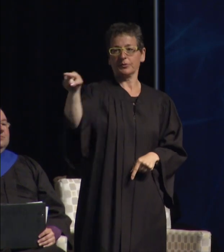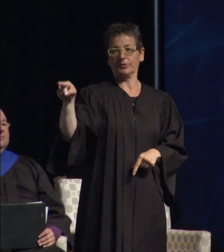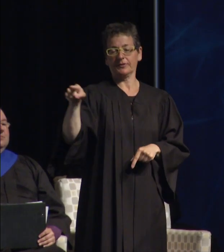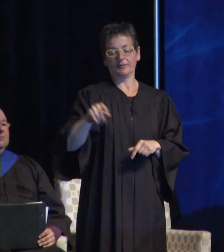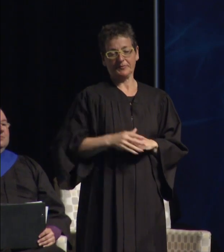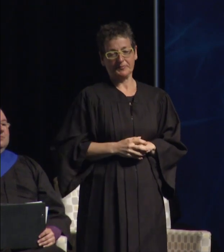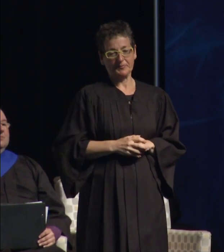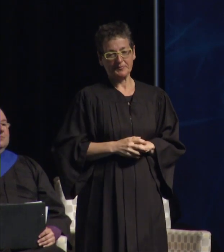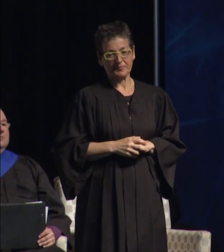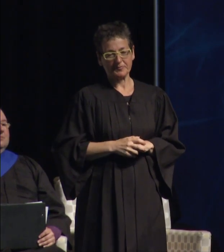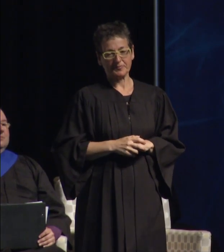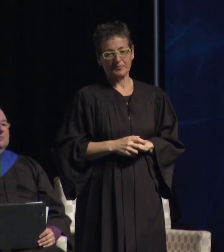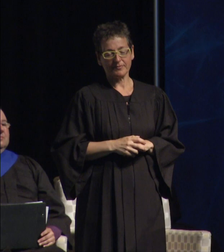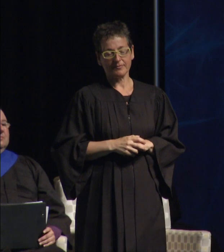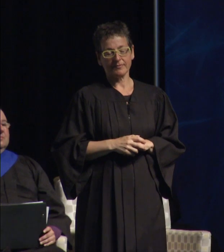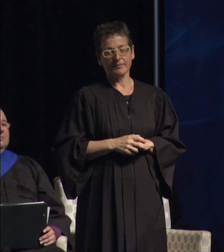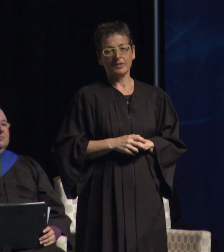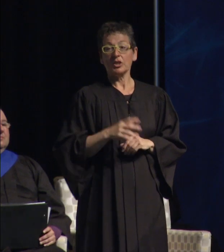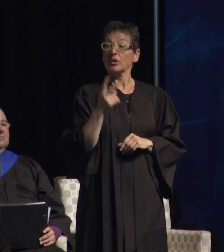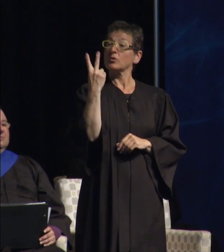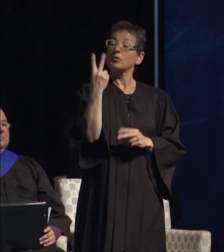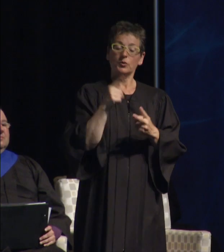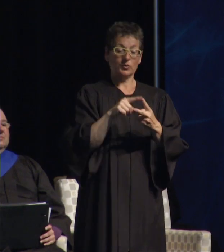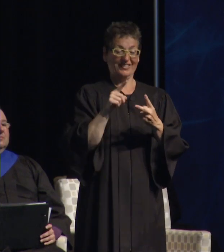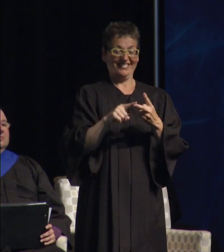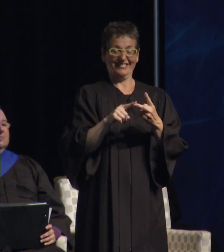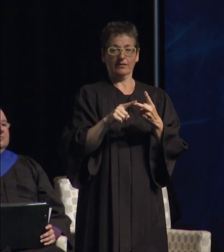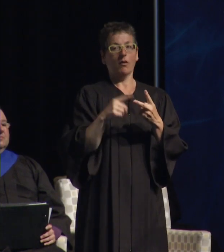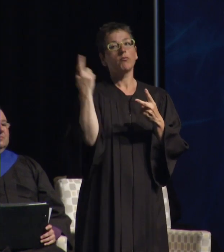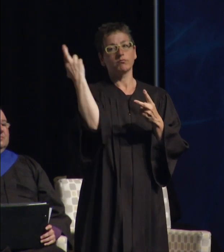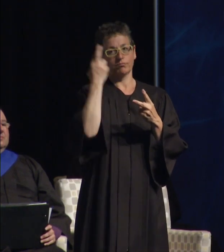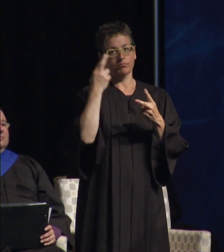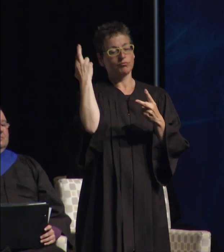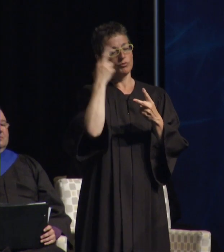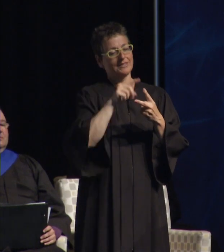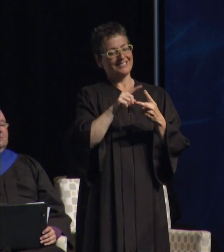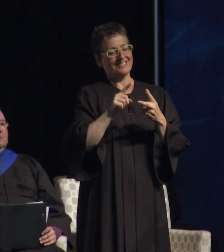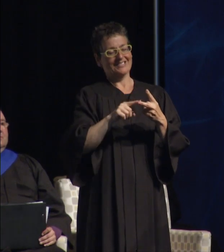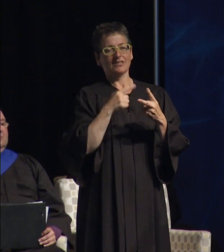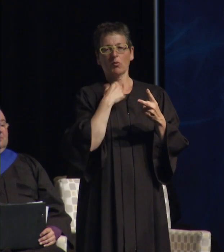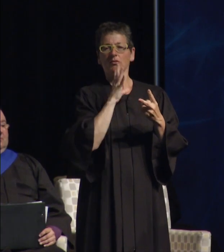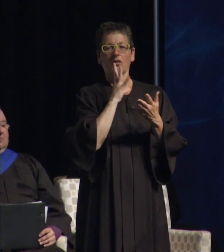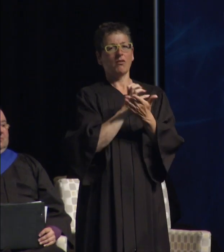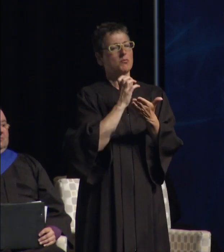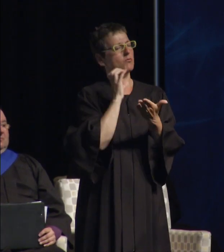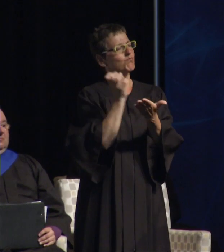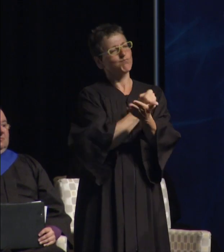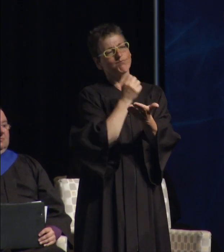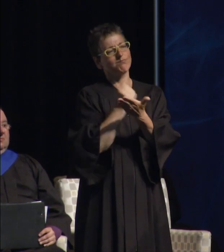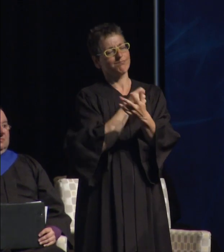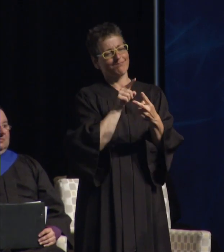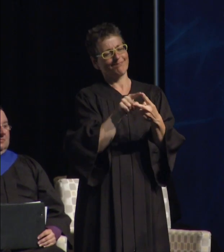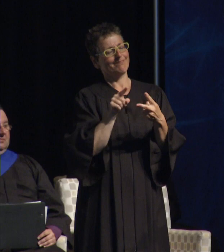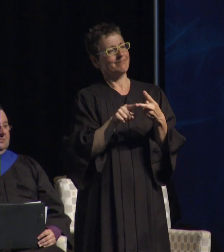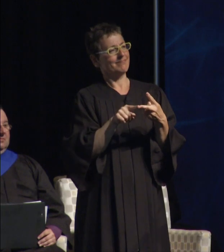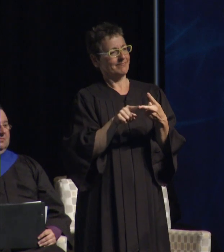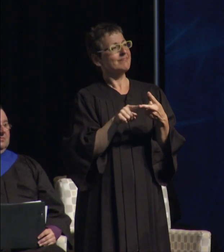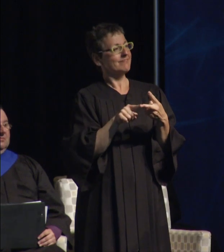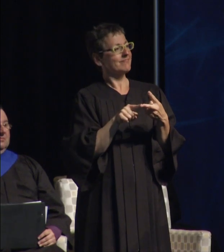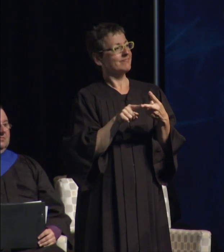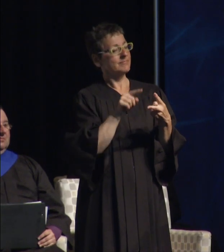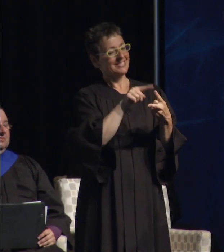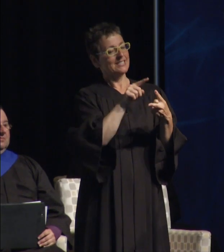year. And there are two particular attributes that I want to take a couple minutes to talk about this afternoon. And those attributes